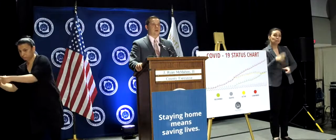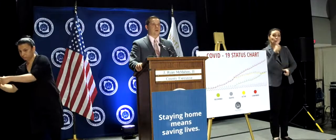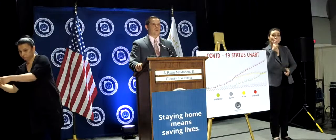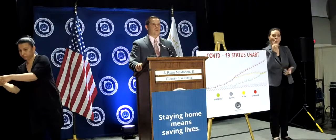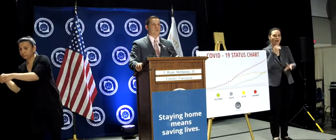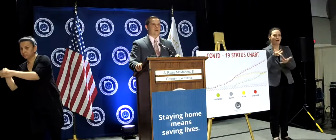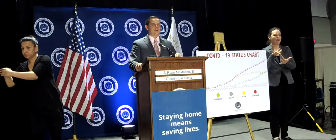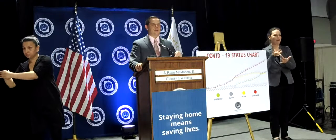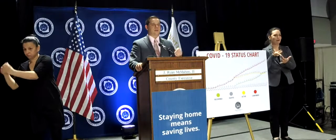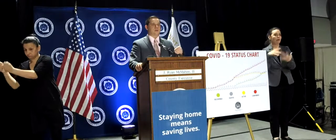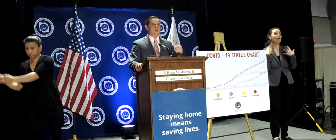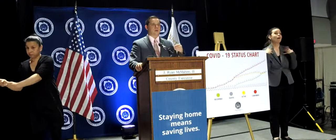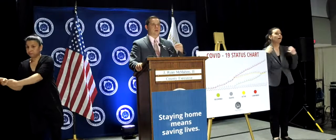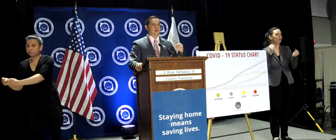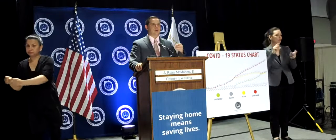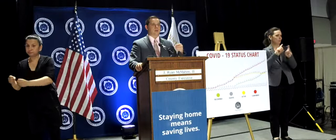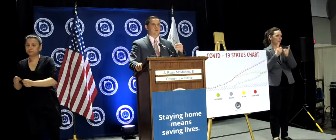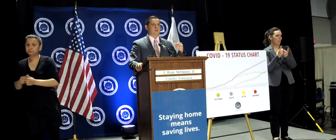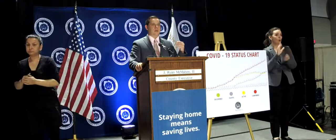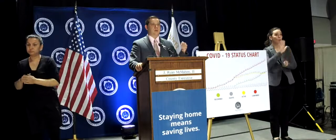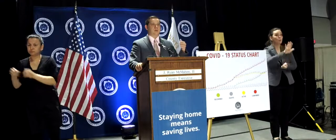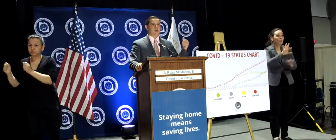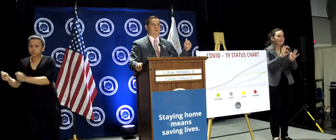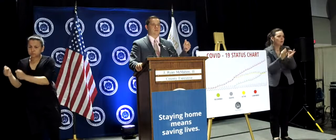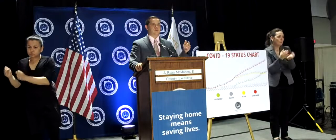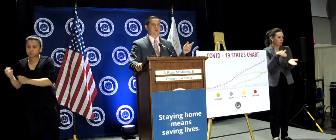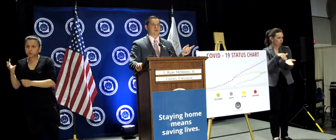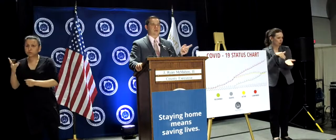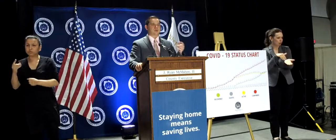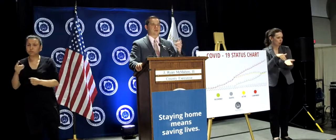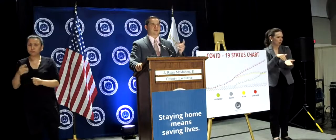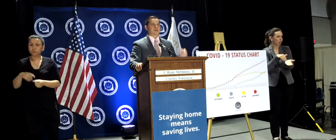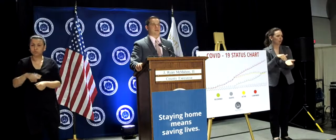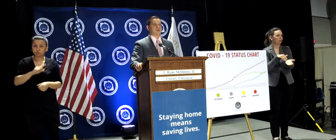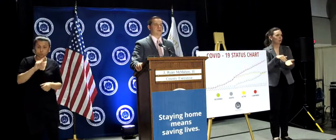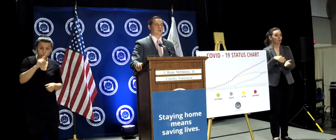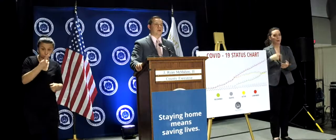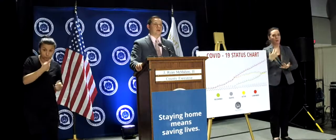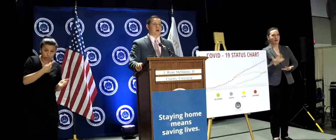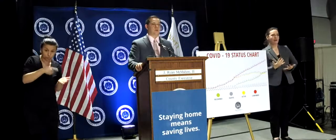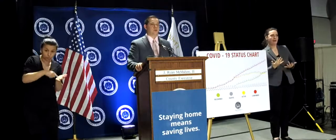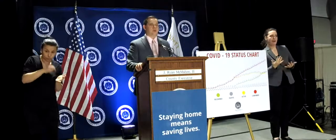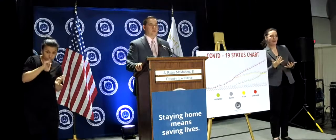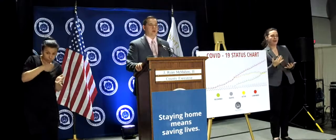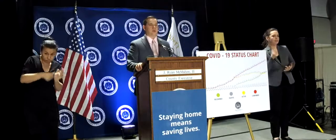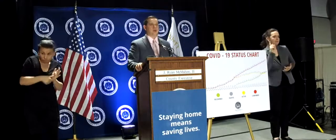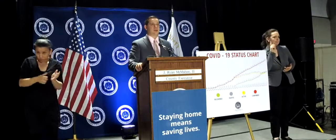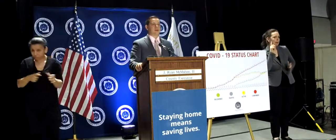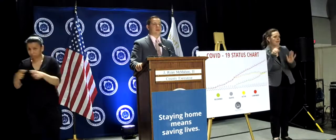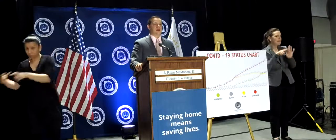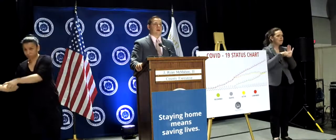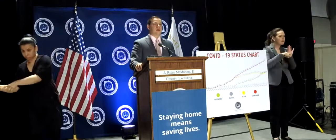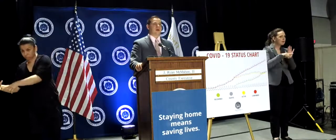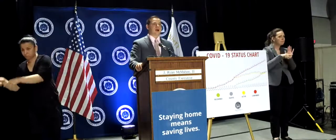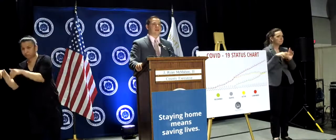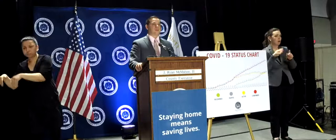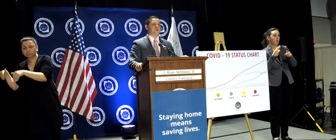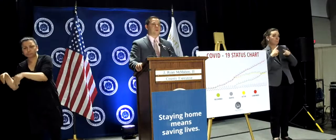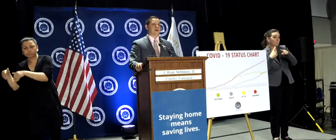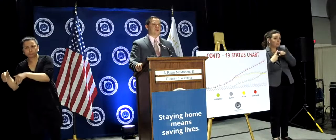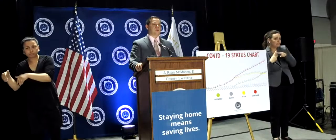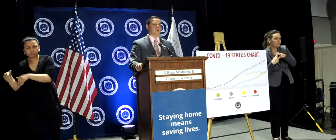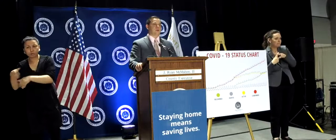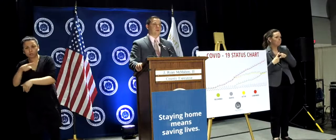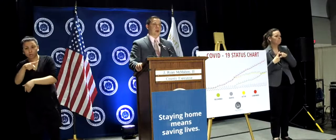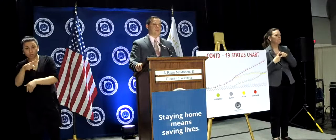then wait to see if you're negative or positive. Turn times right now in testing are moving quickly, as our